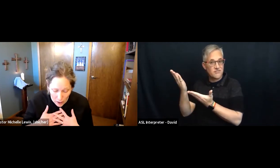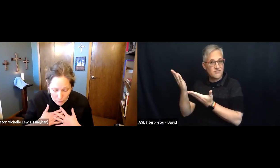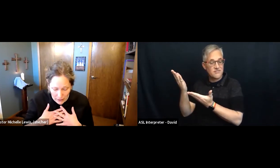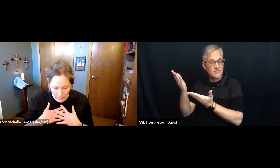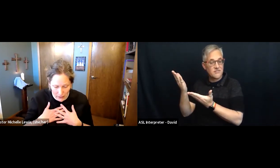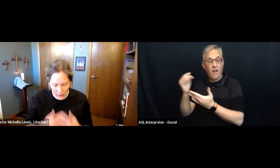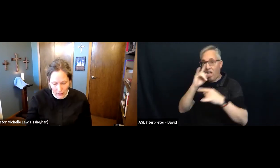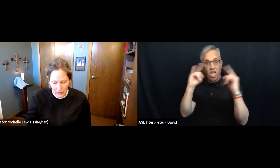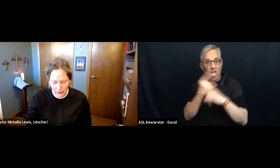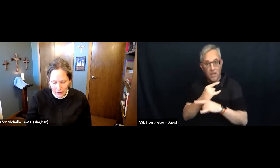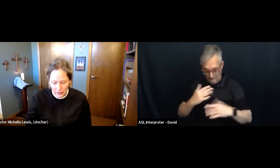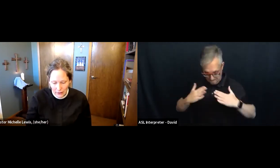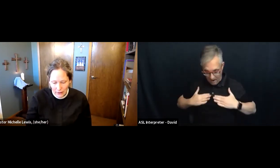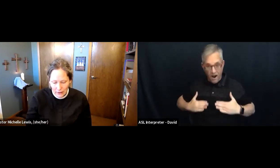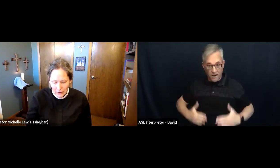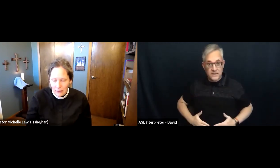my body was helping me.